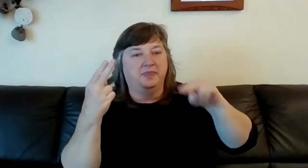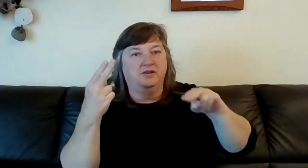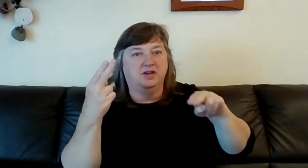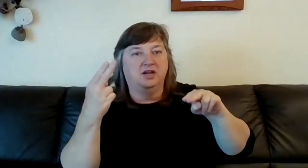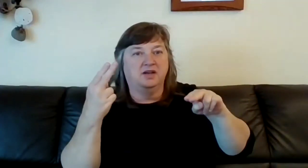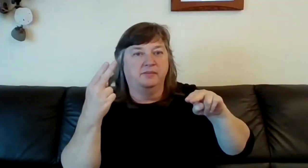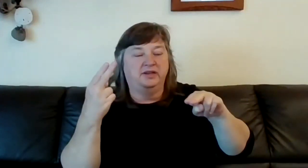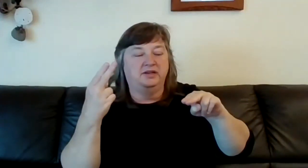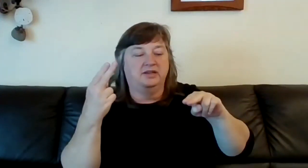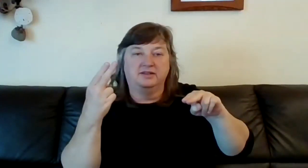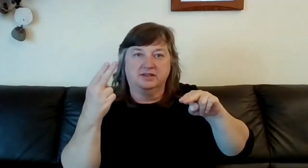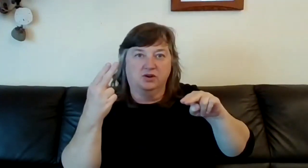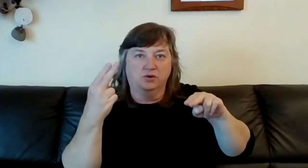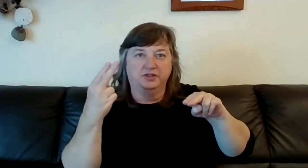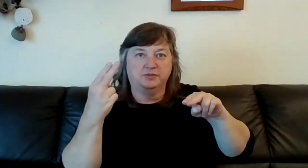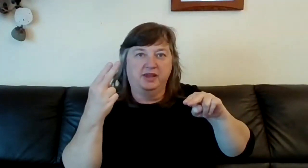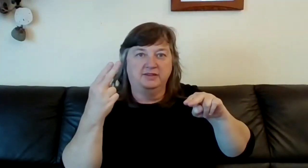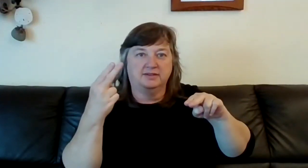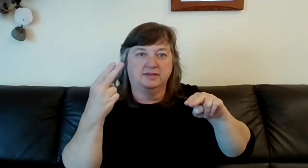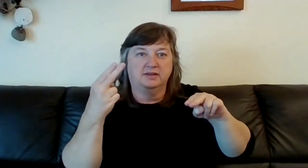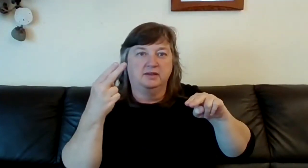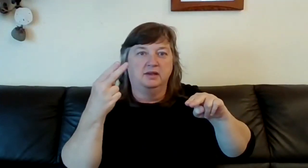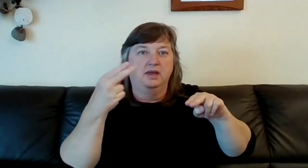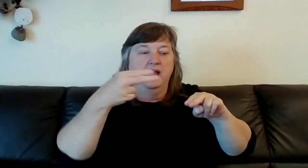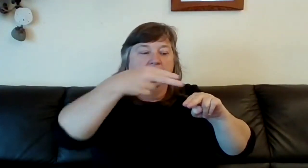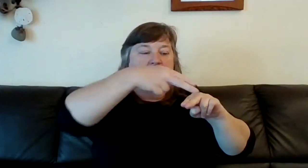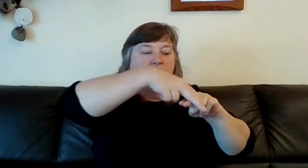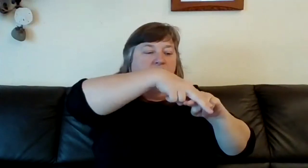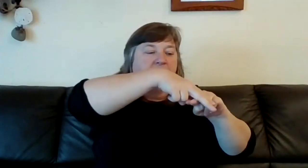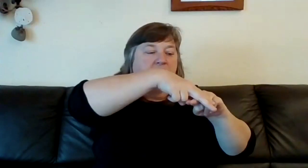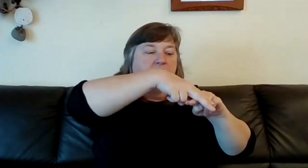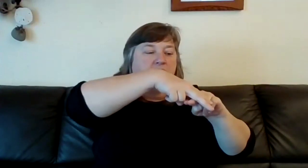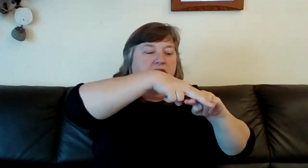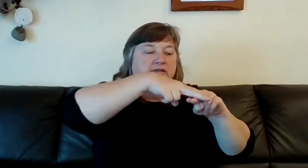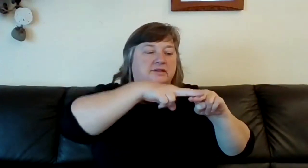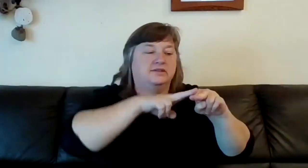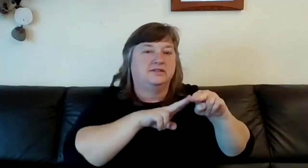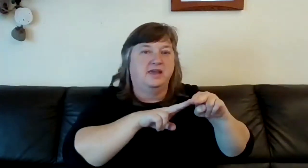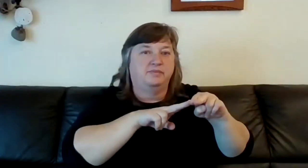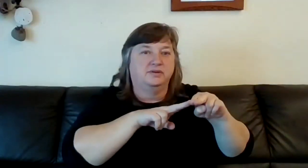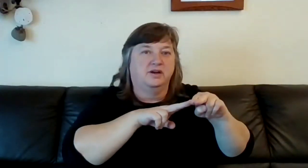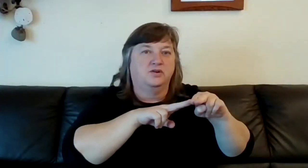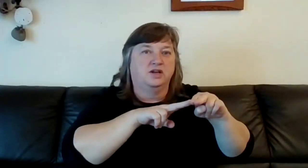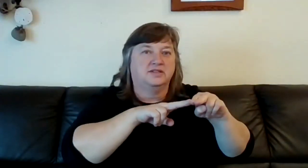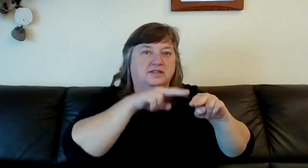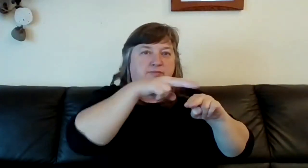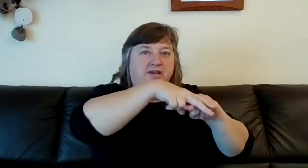Your non-dominant is going to hold the space, and you're going to tape across that